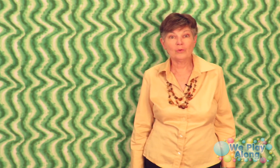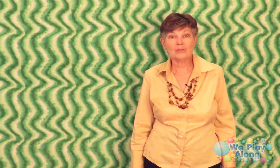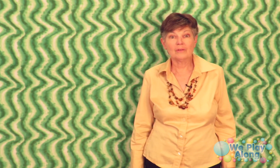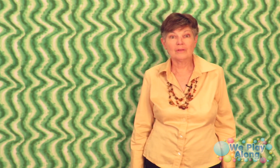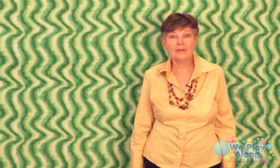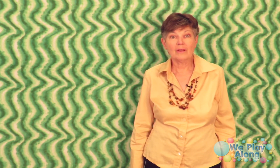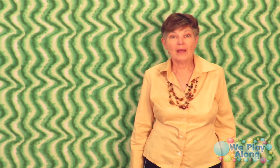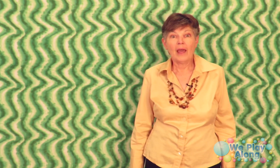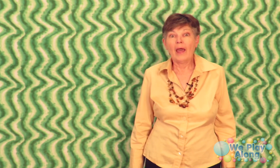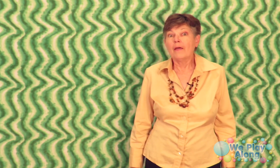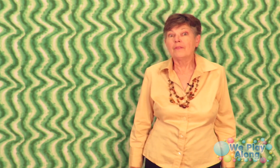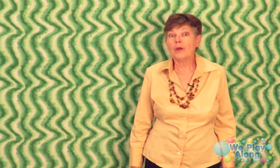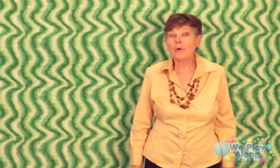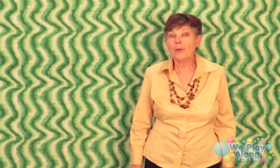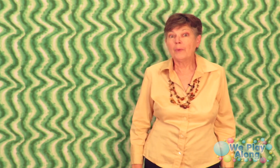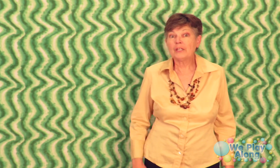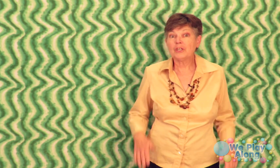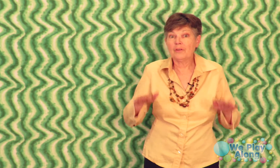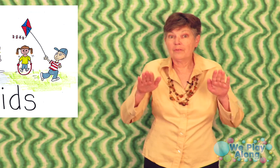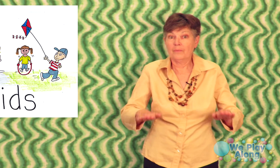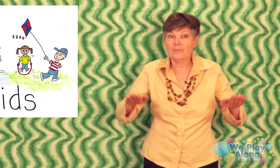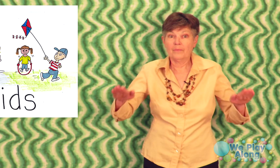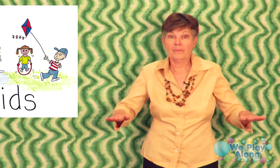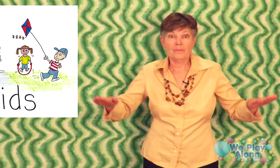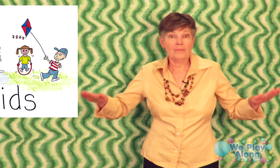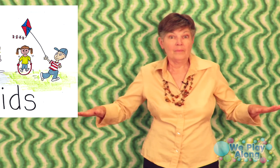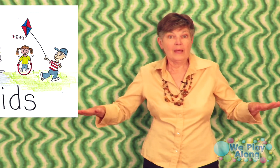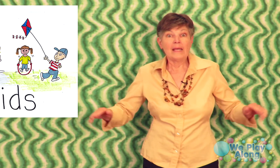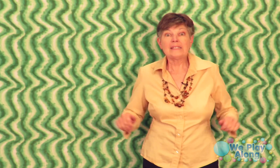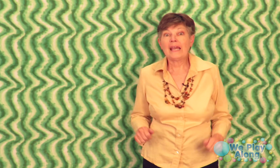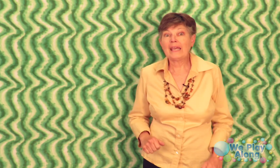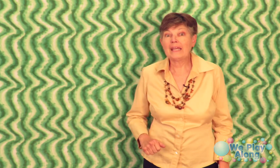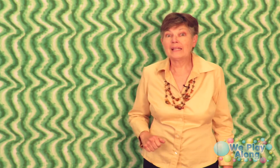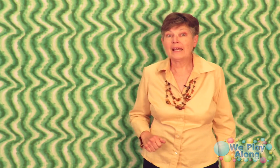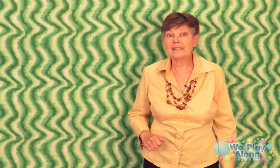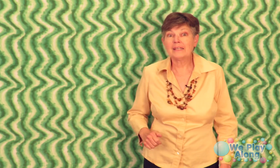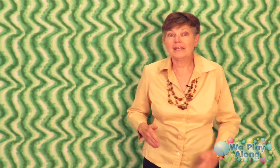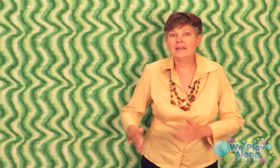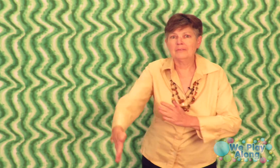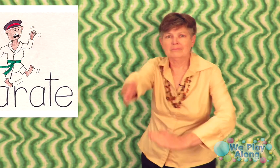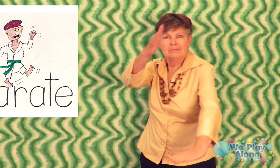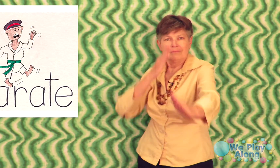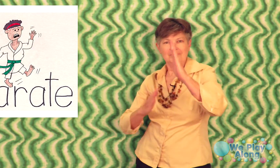nose. There were a bunch of taking a lesson in